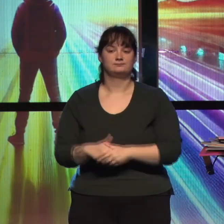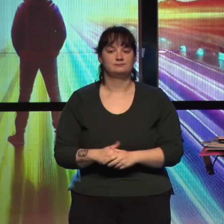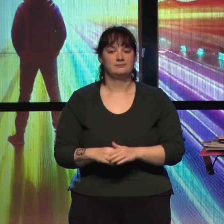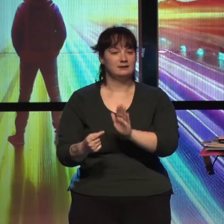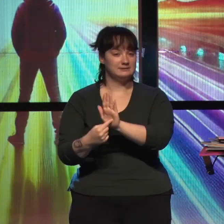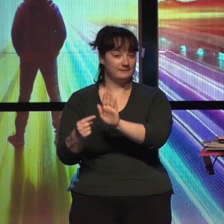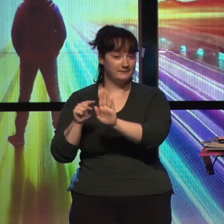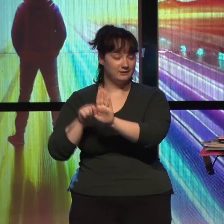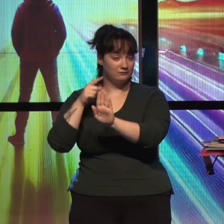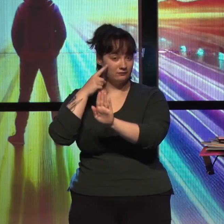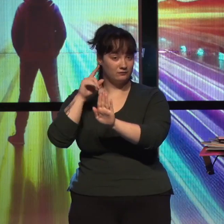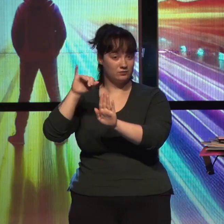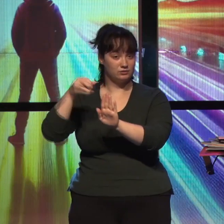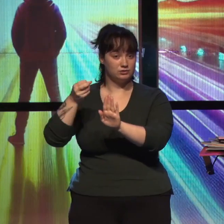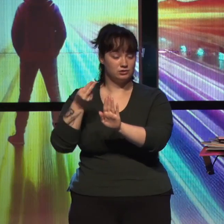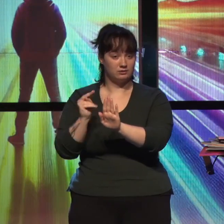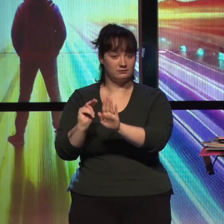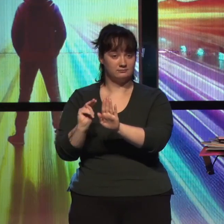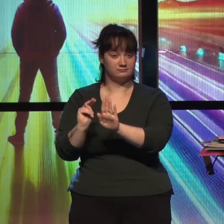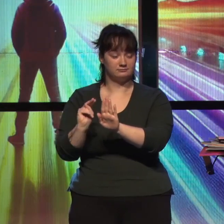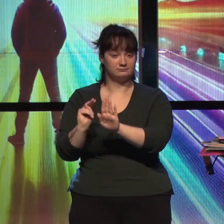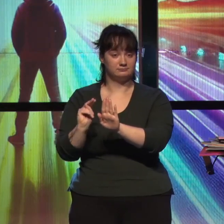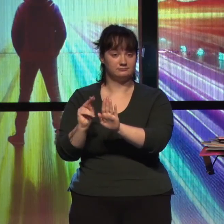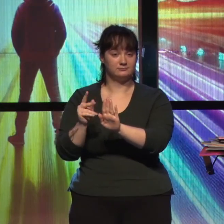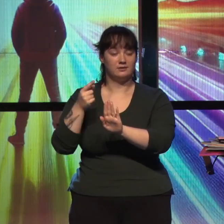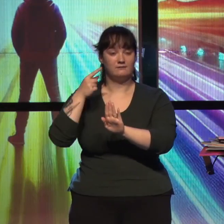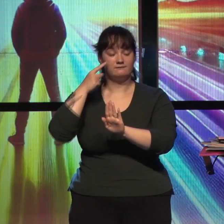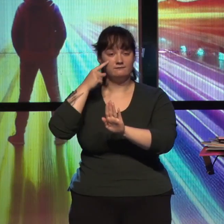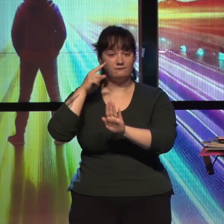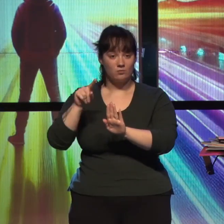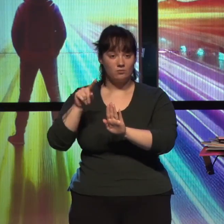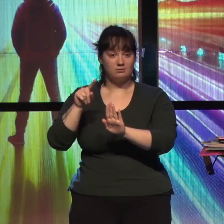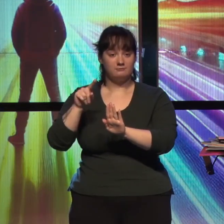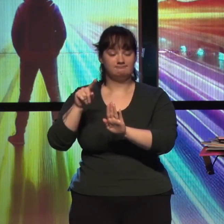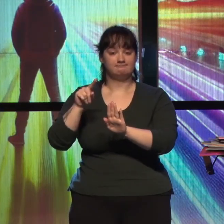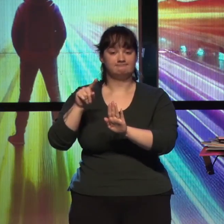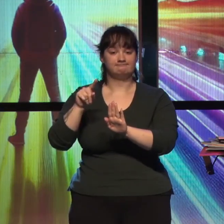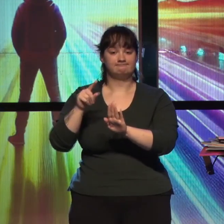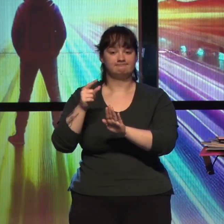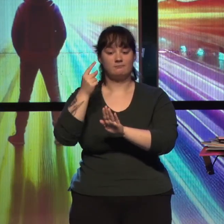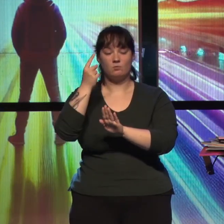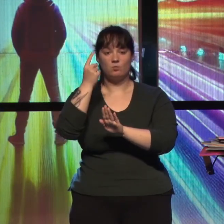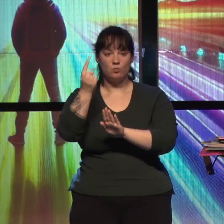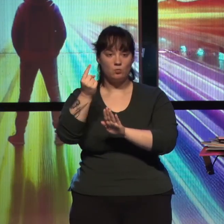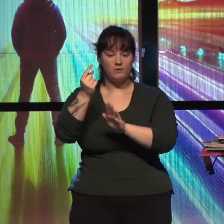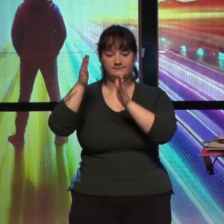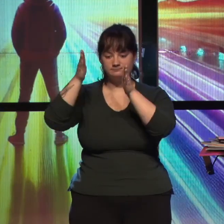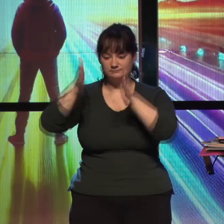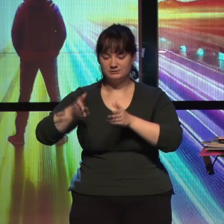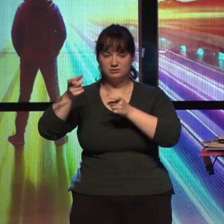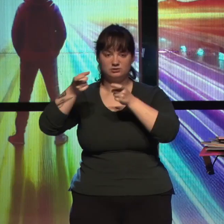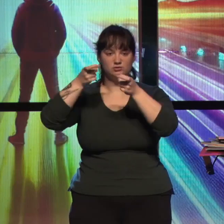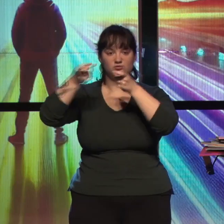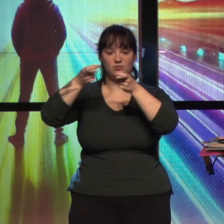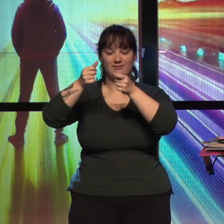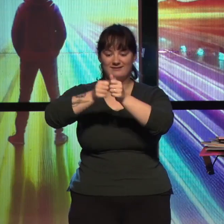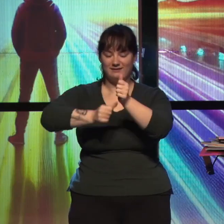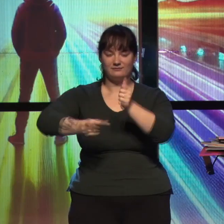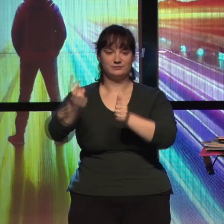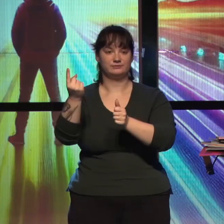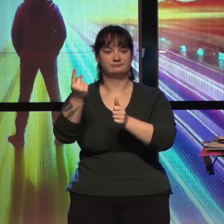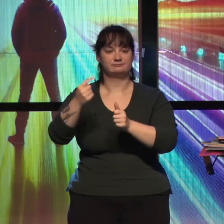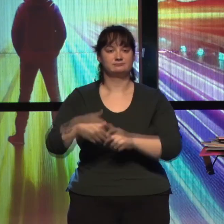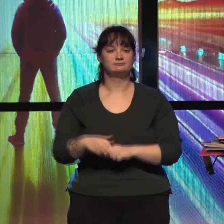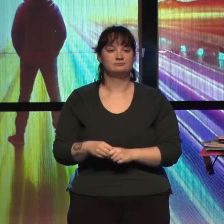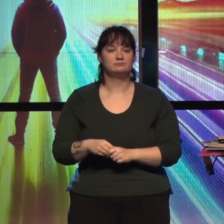for John for empire and injustices and idolatry, okay? Now, the word idolatry